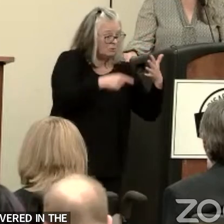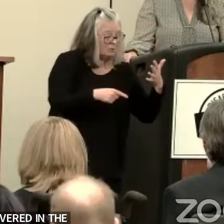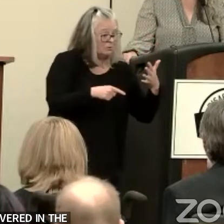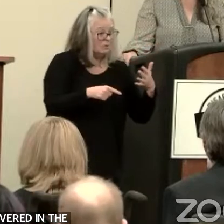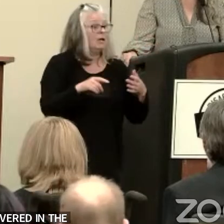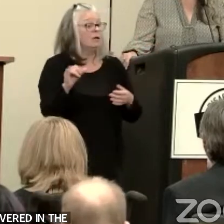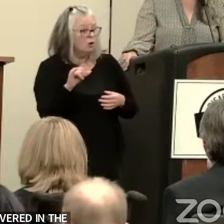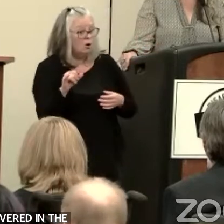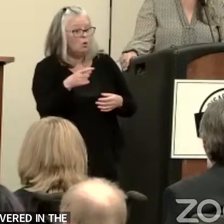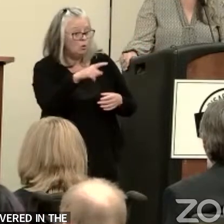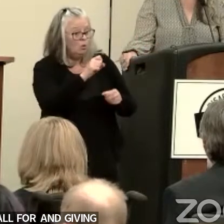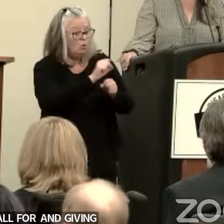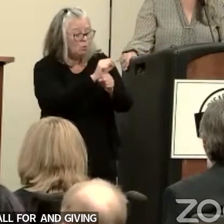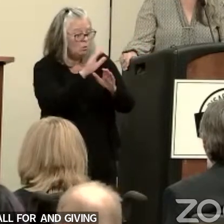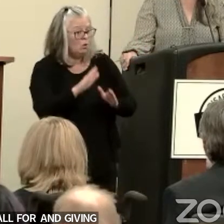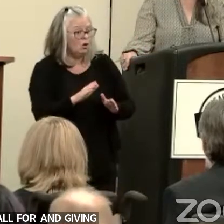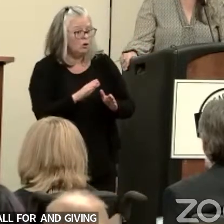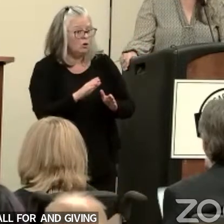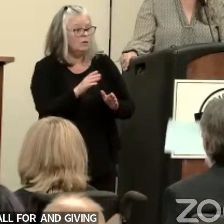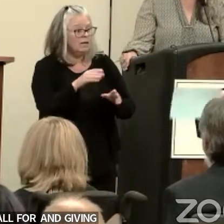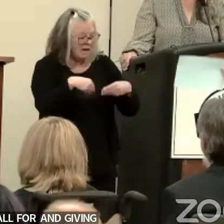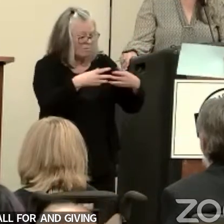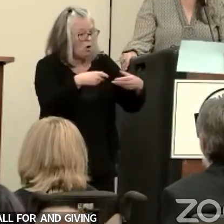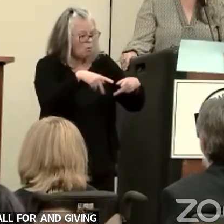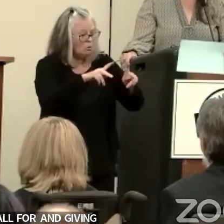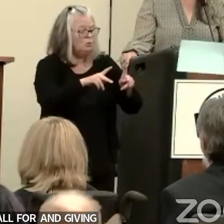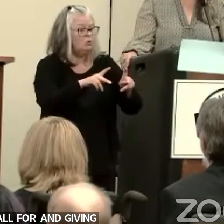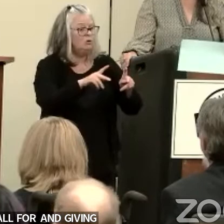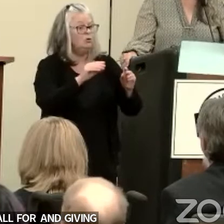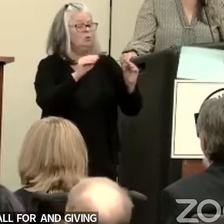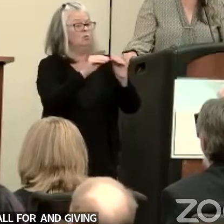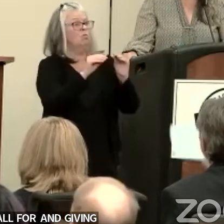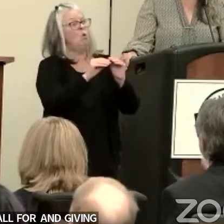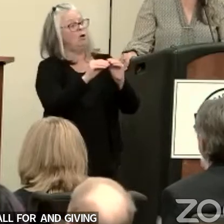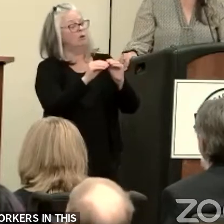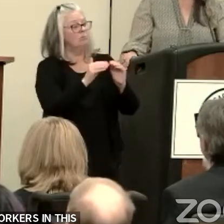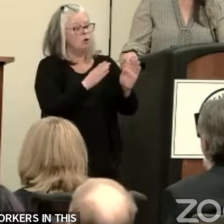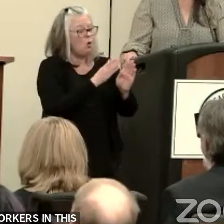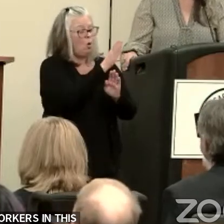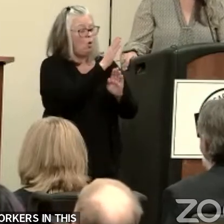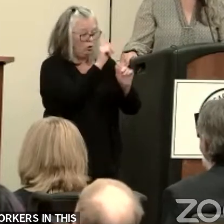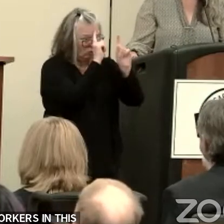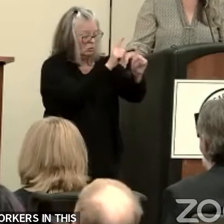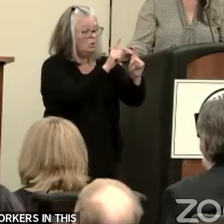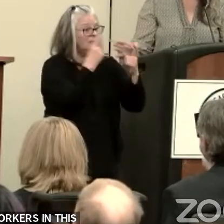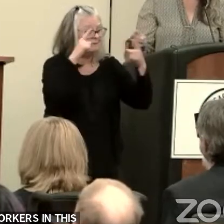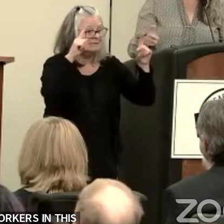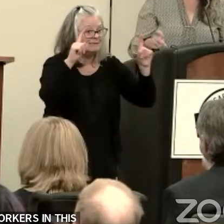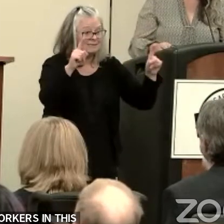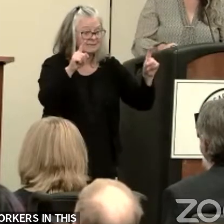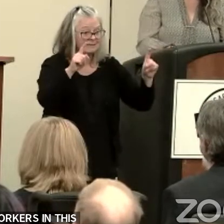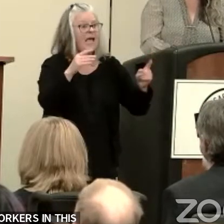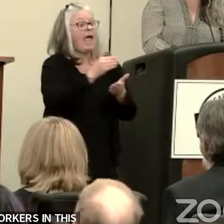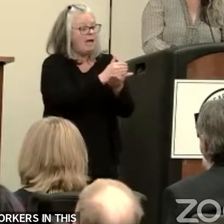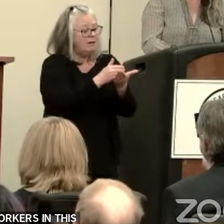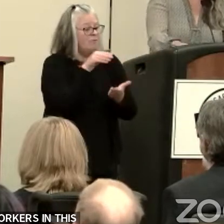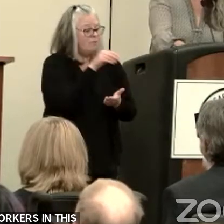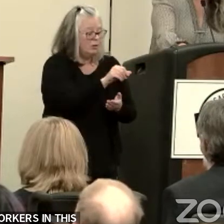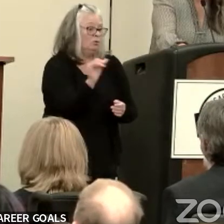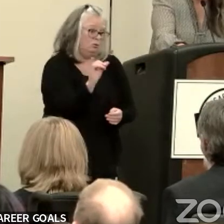those workers in this field to achieve their career goals and be fairly compensated for